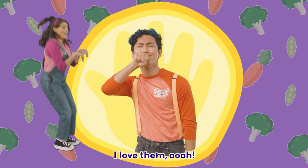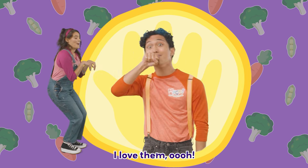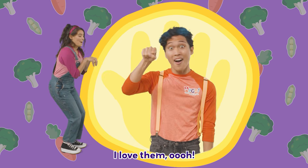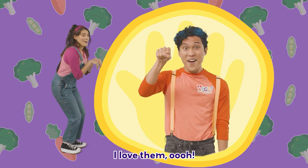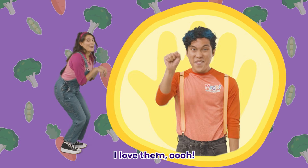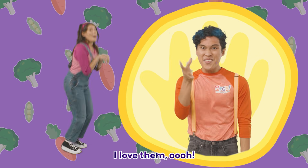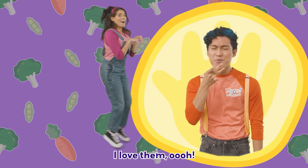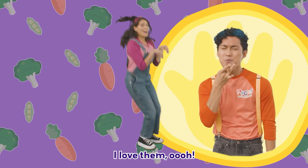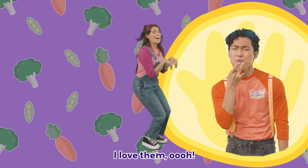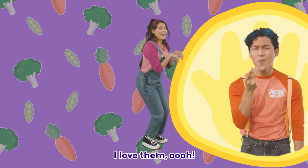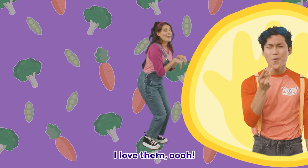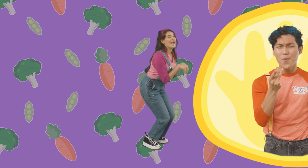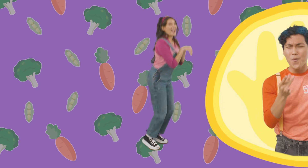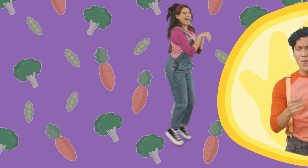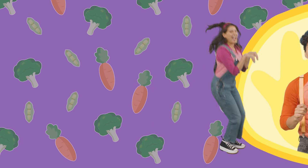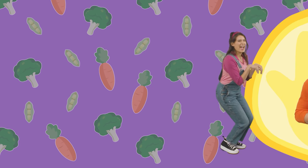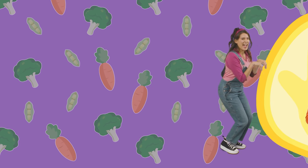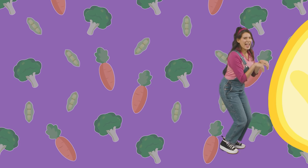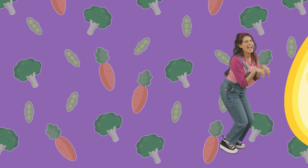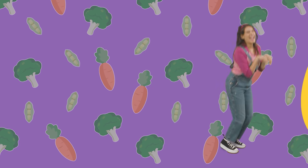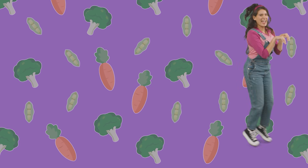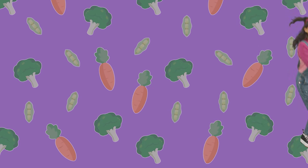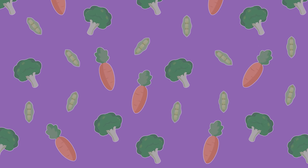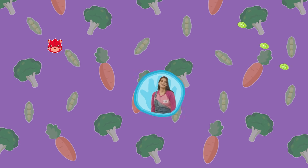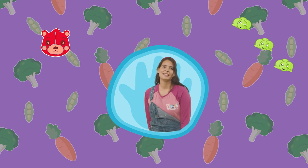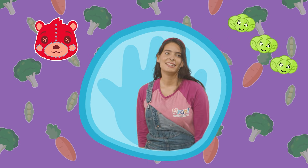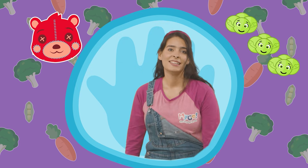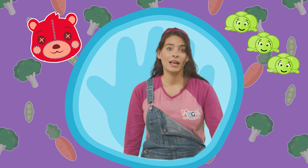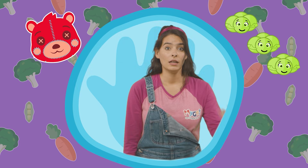yay, I love them. Ooh.